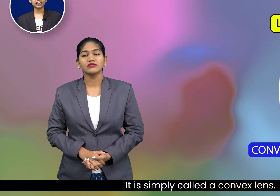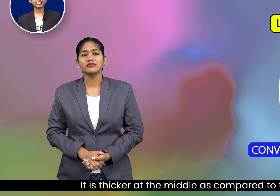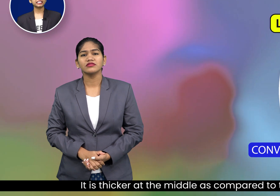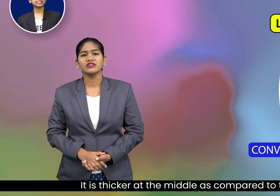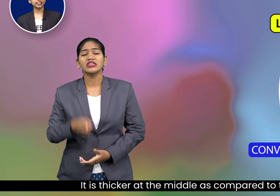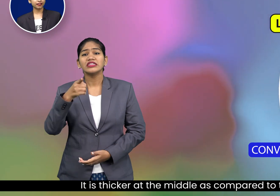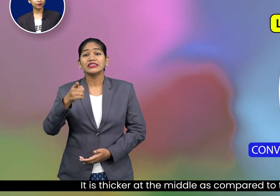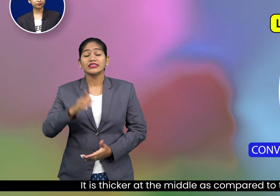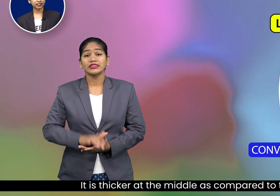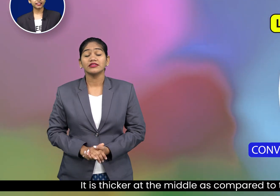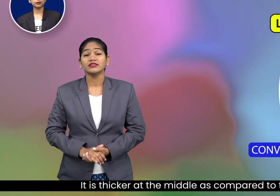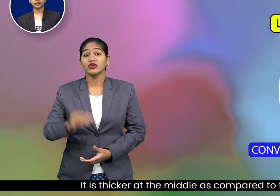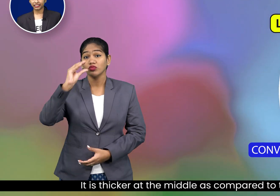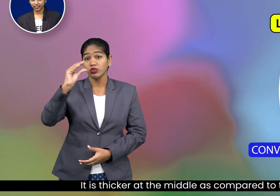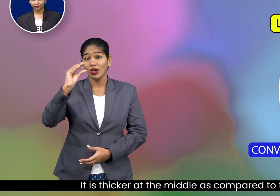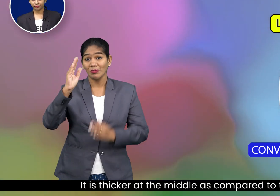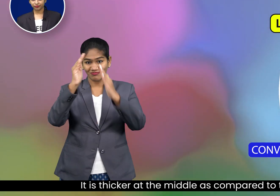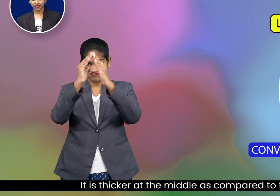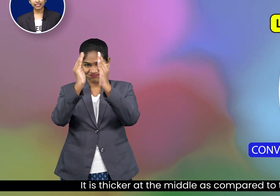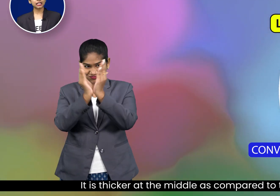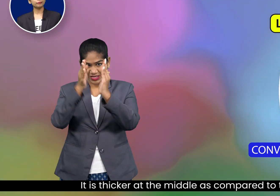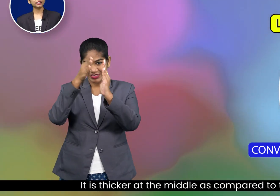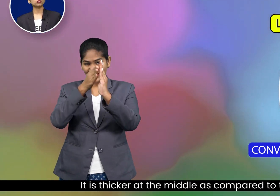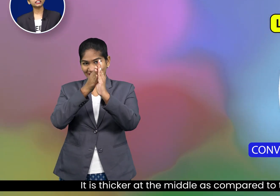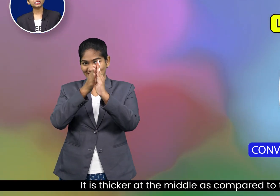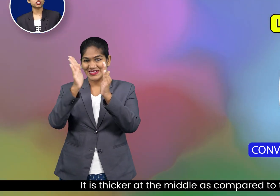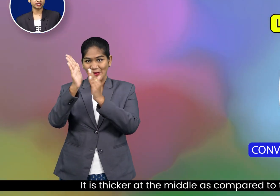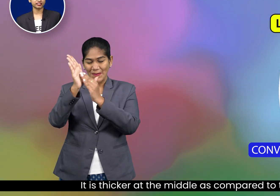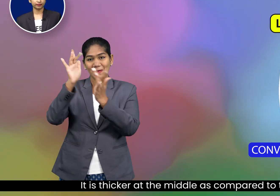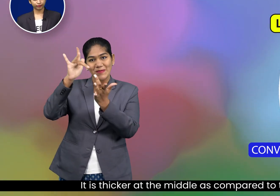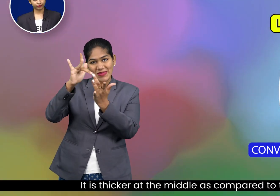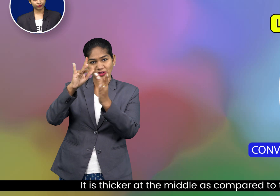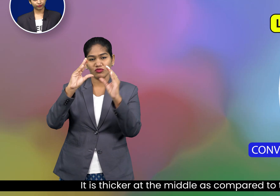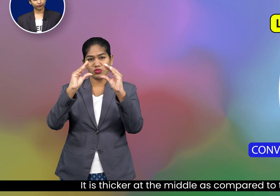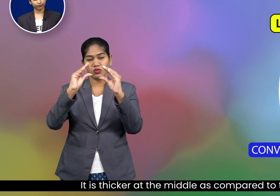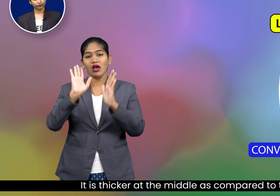It is thicker at the middle as compared to the edges.